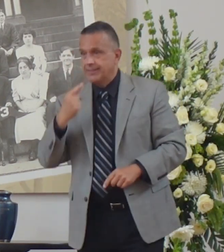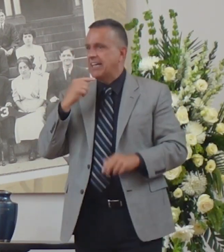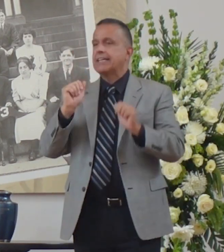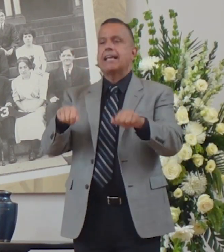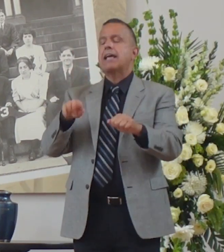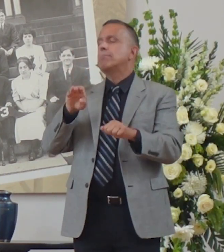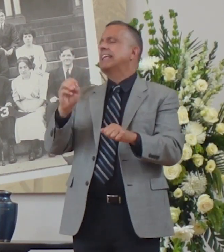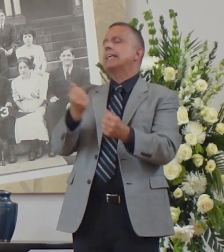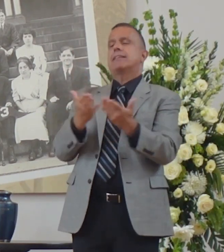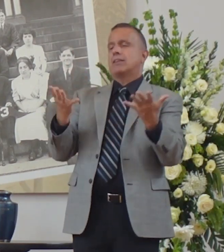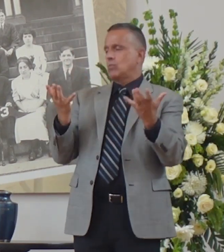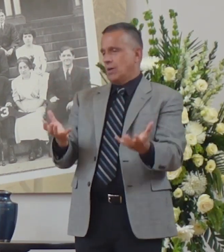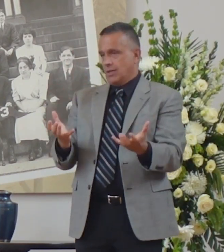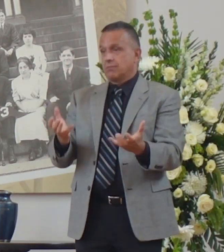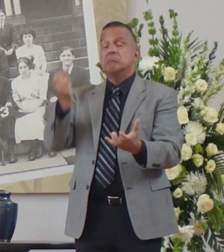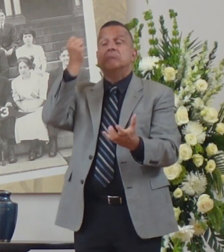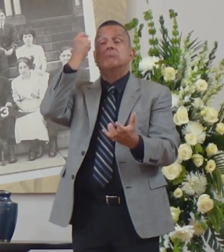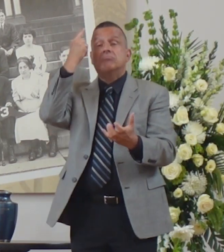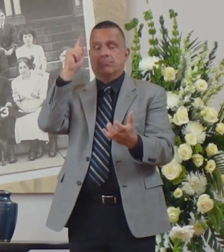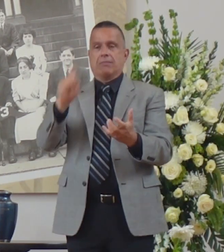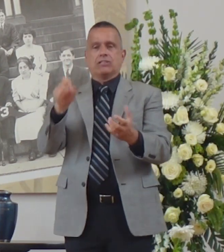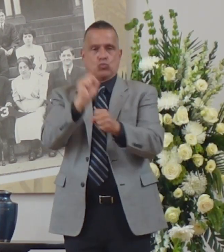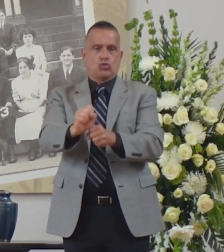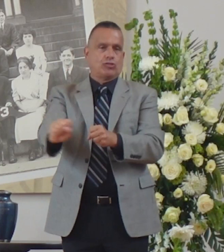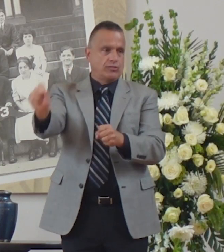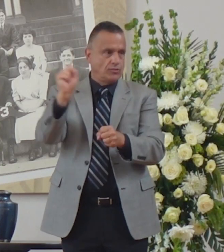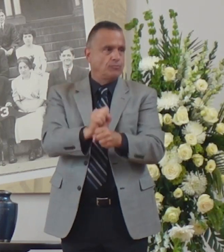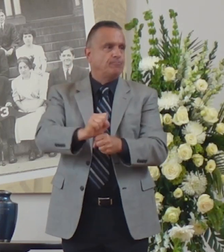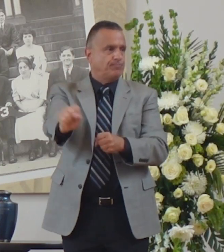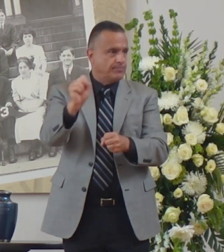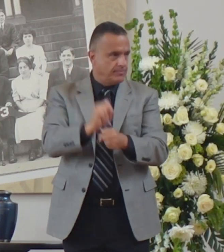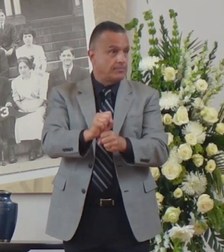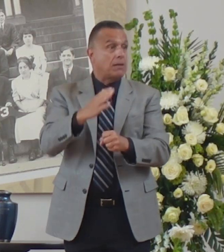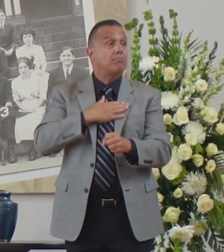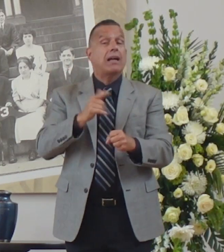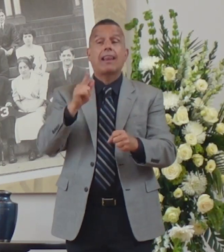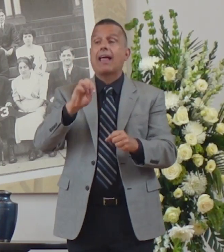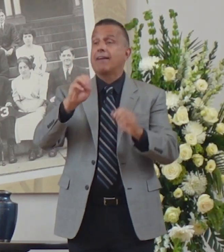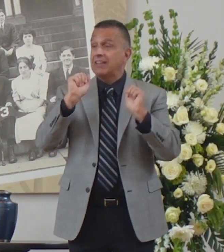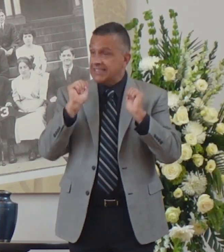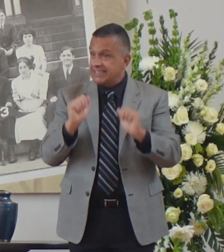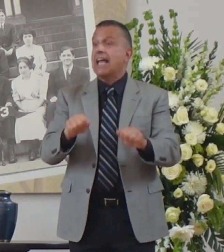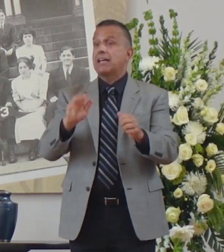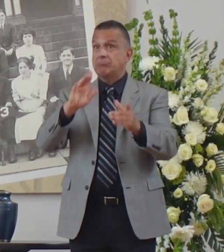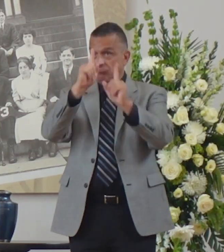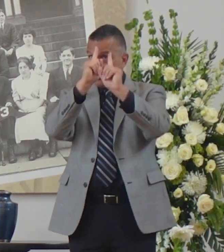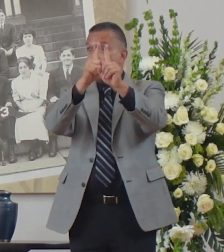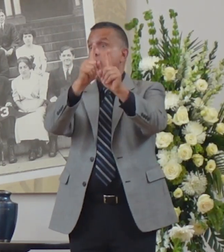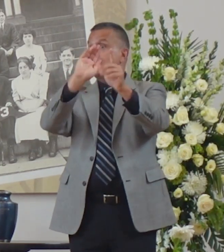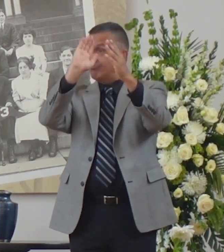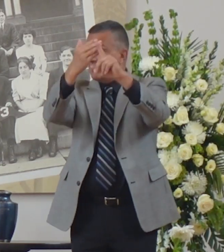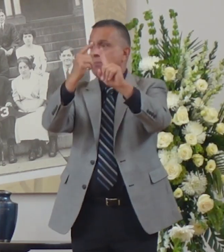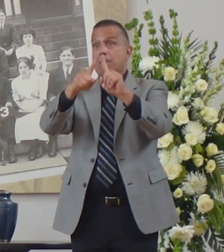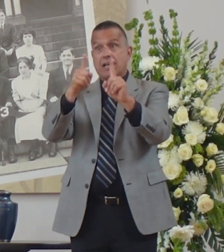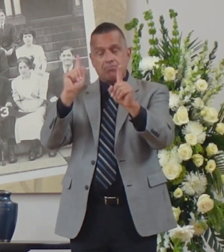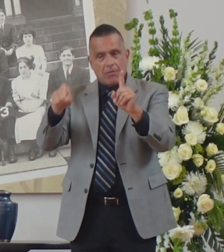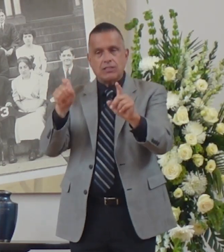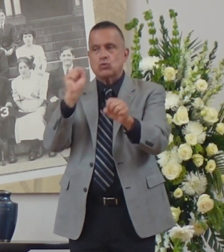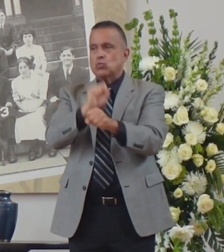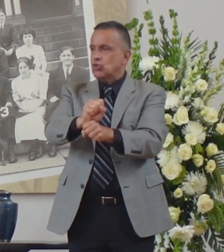it. She told me that my life was what I made it. I had to work hard for what I wanted. No one would give